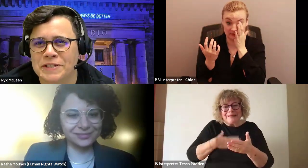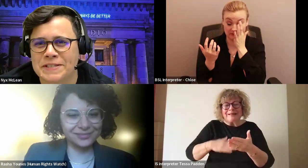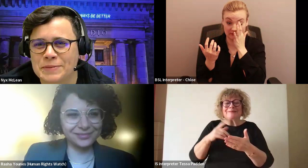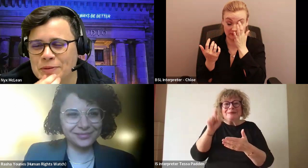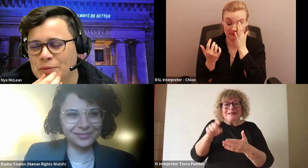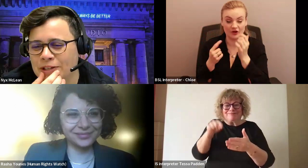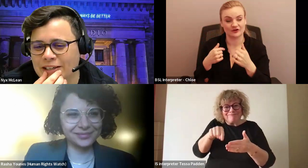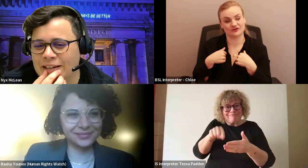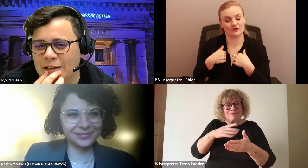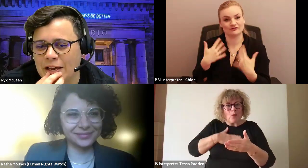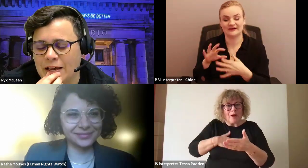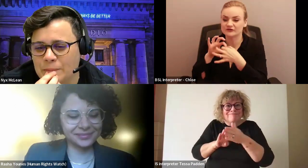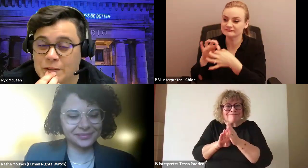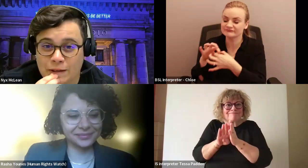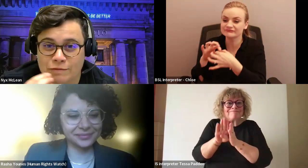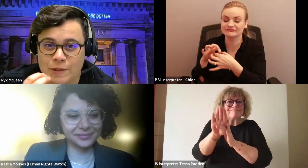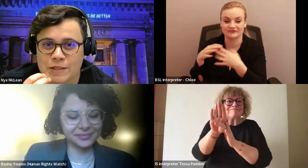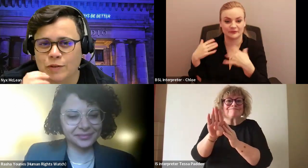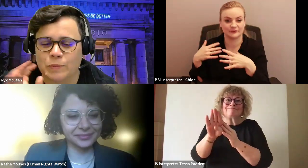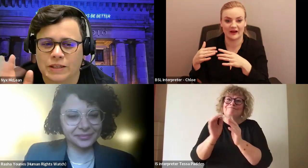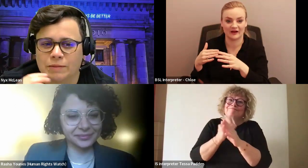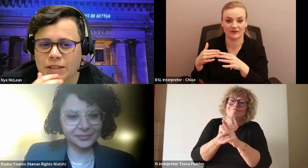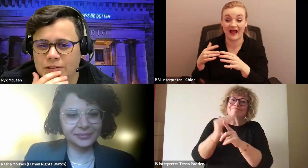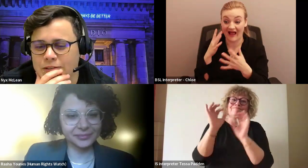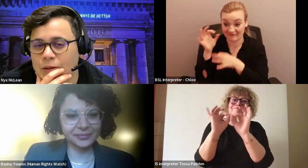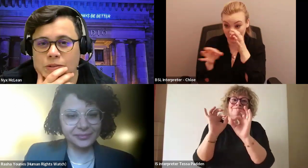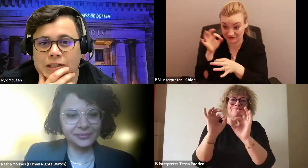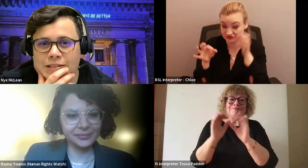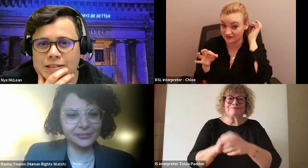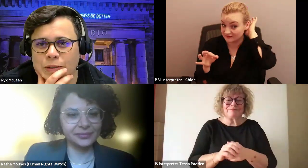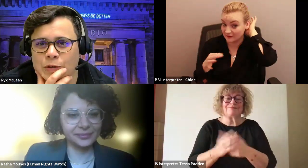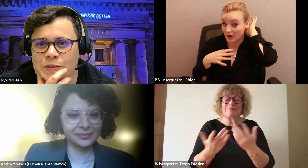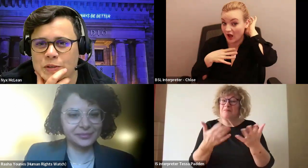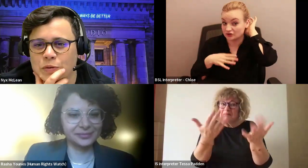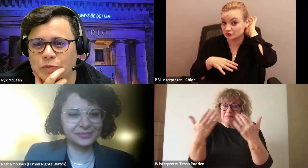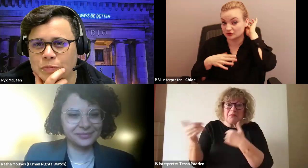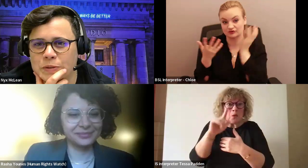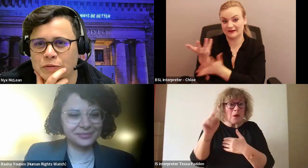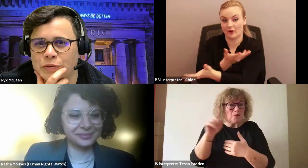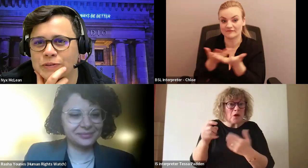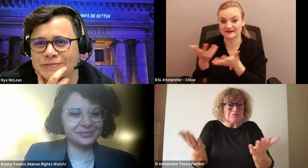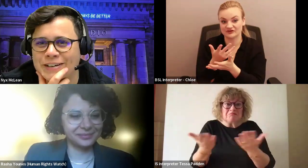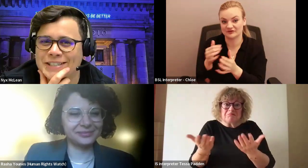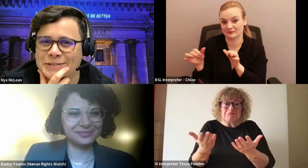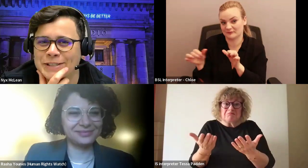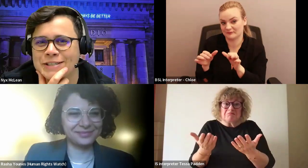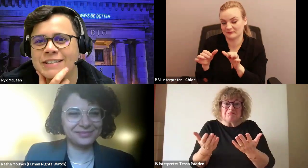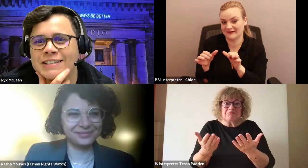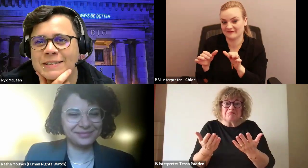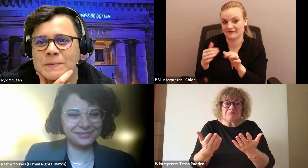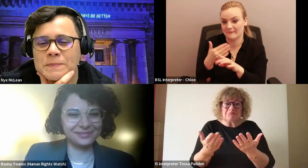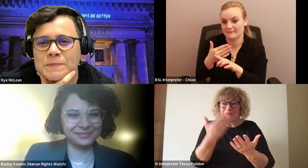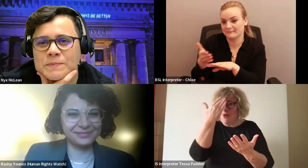moment of resonance with your work there. I do have questions for you, but I mean, I'd also like to just be in conversation with you for a bit before asking too